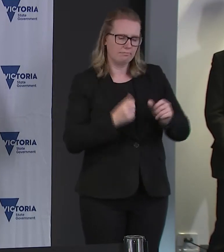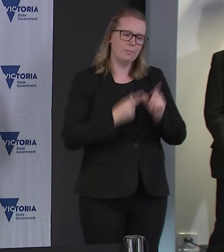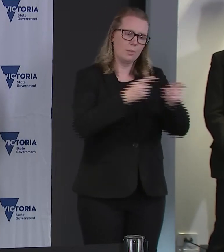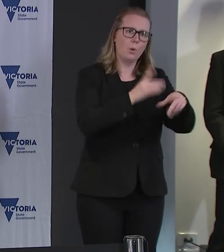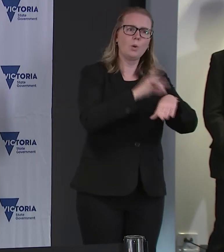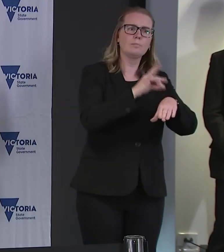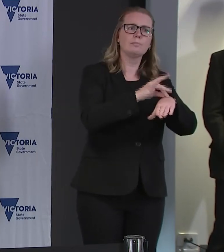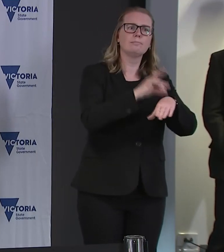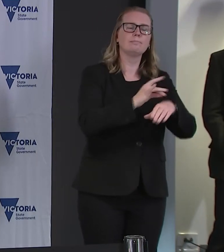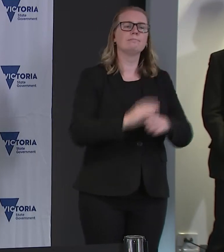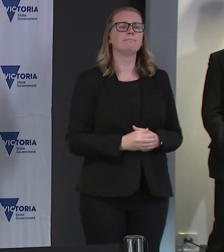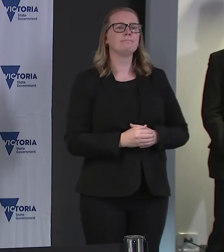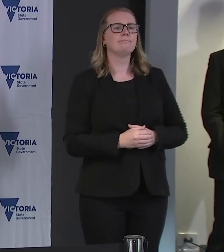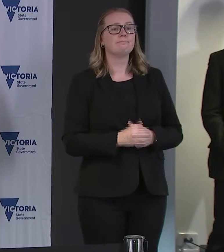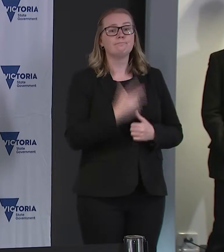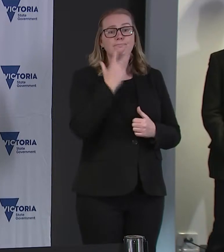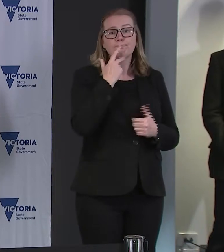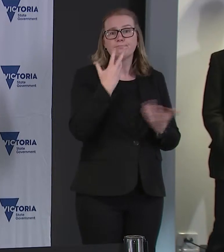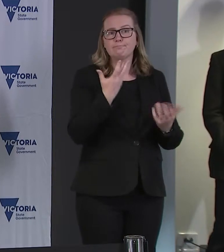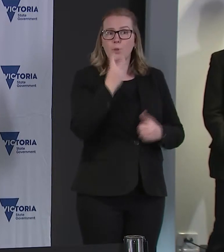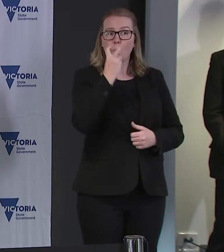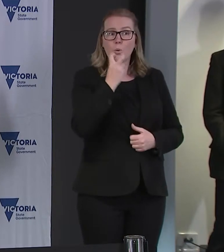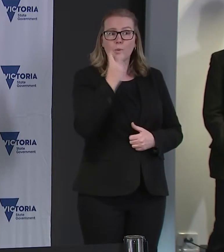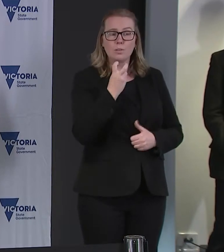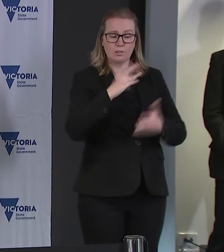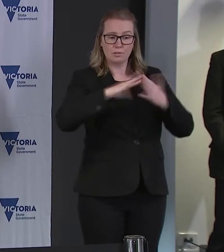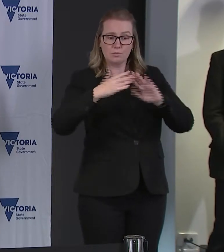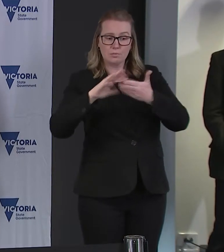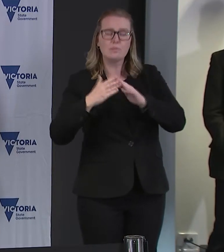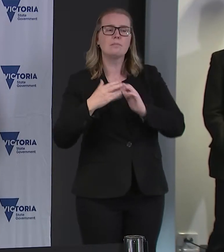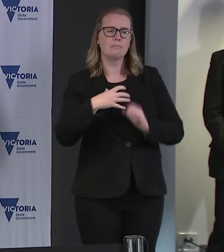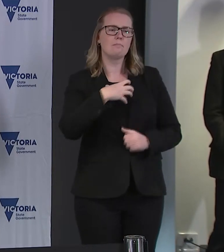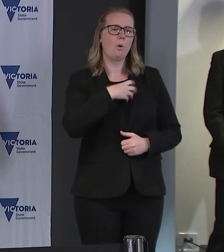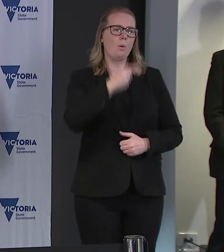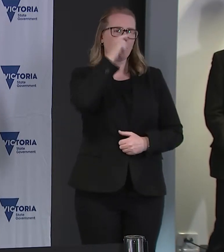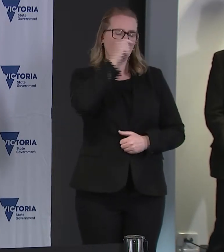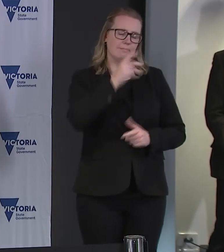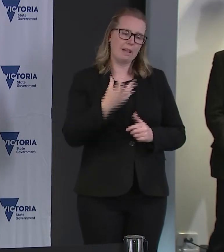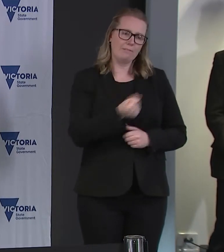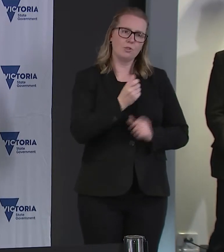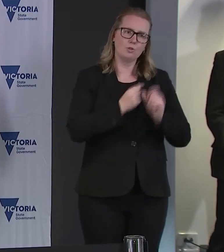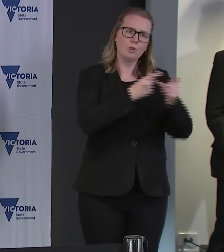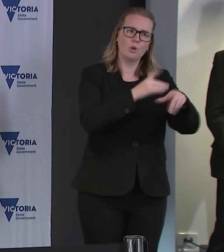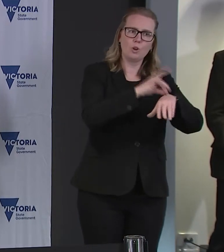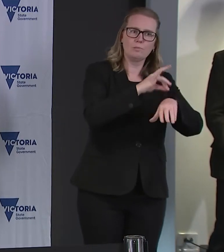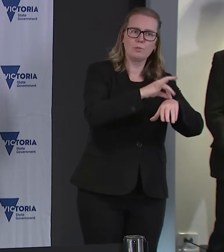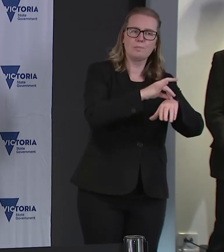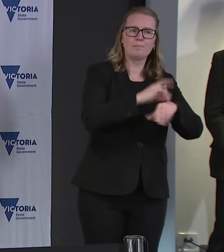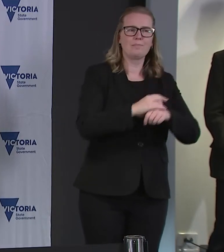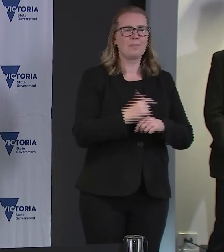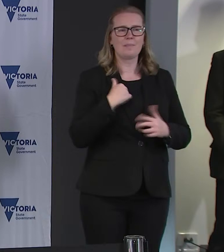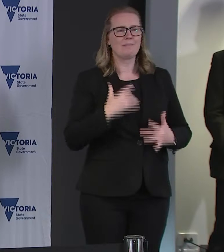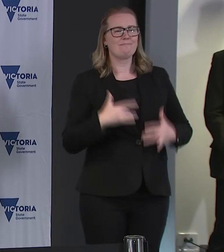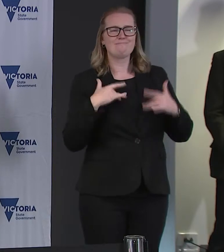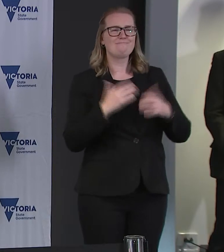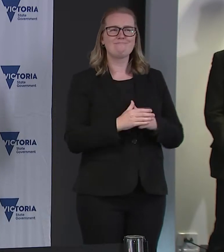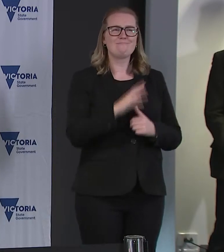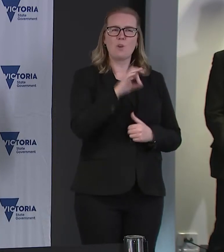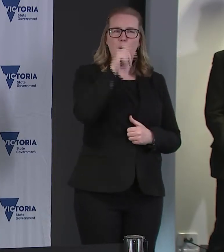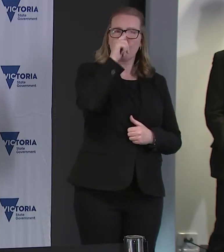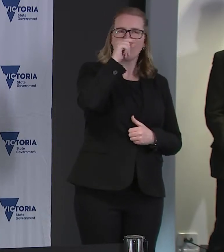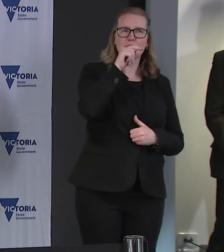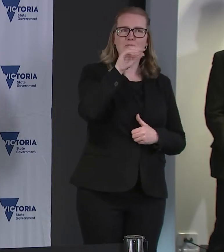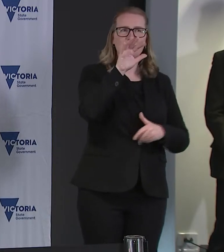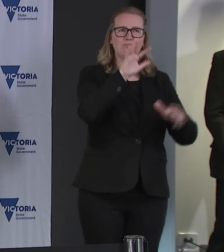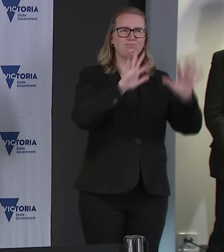it's in an older community, you're more likely to have hospitalisation. I think it'd be really unlikely that it could be circulating for an extended